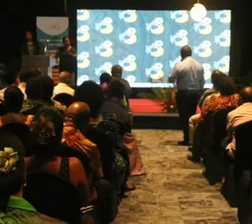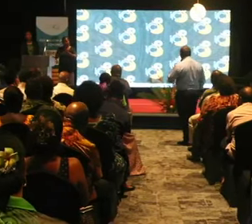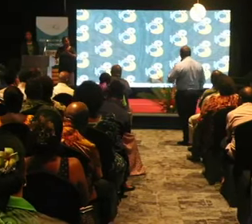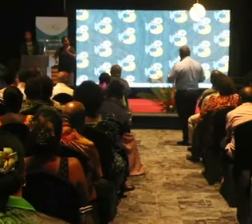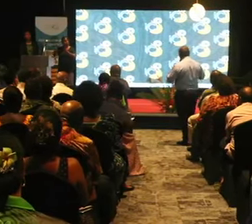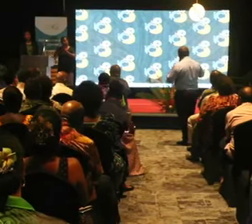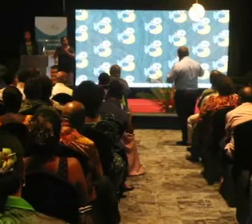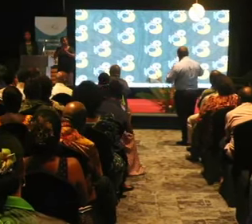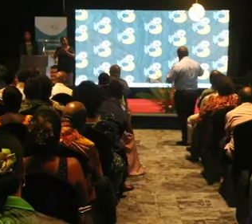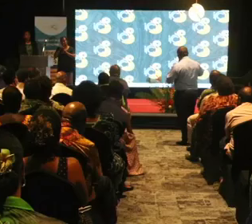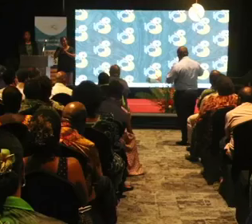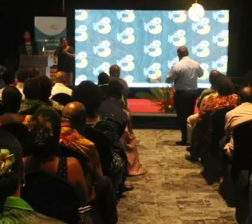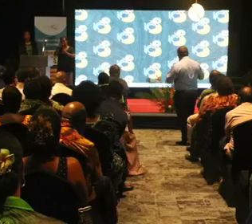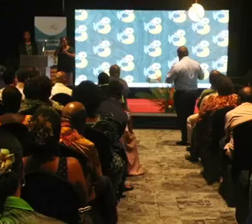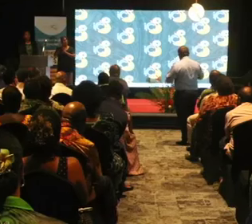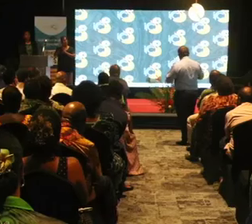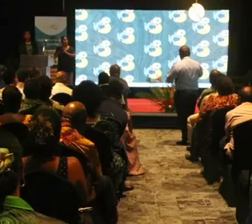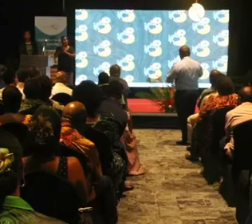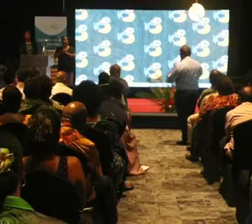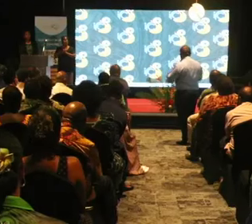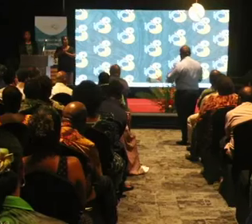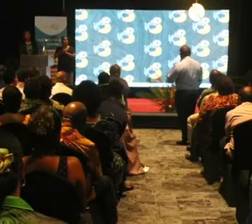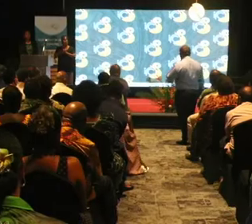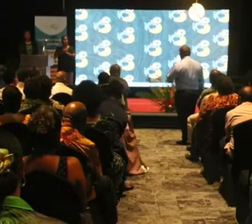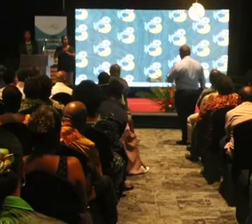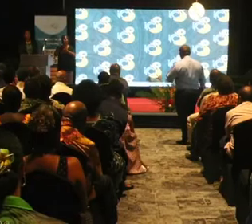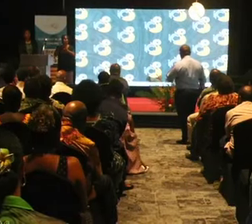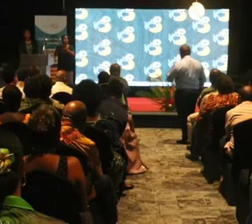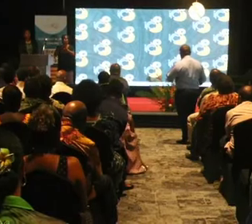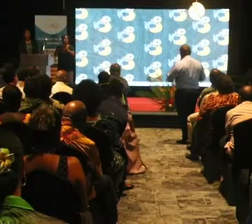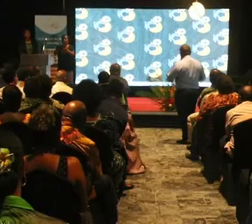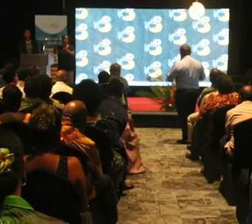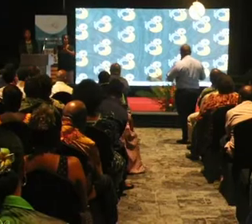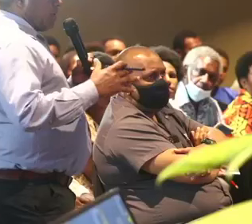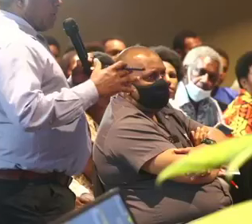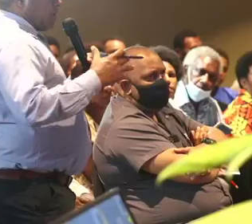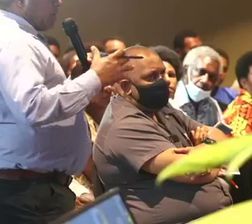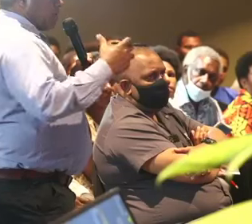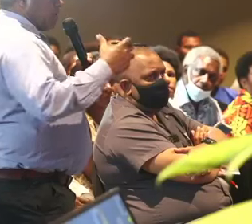you be able to, like a lot of IRC work law, crime law,